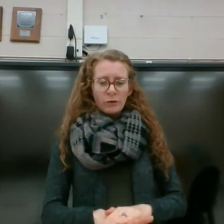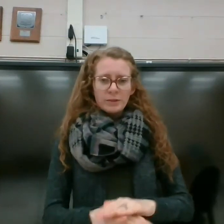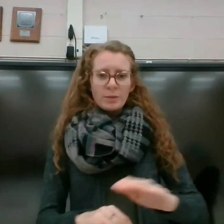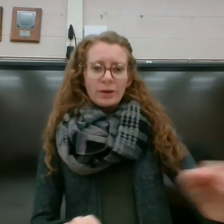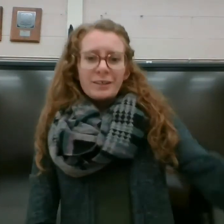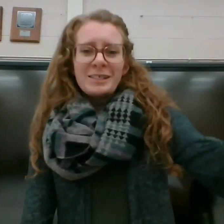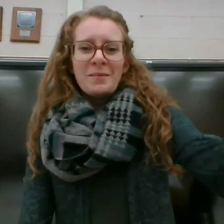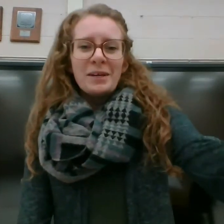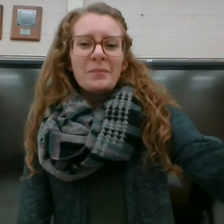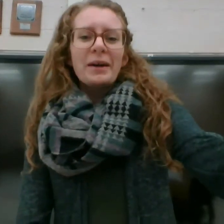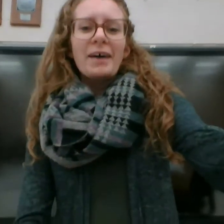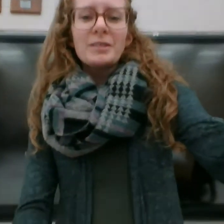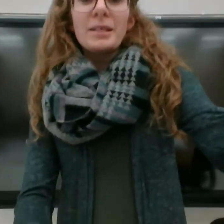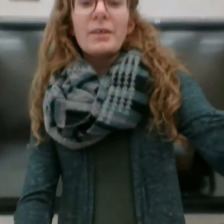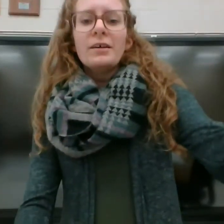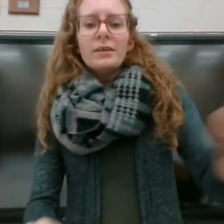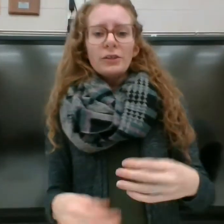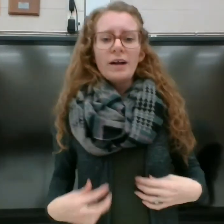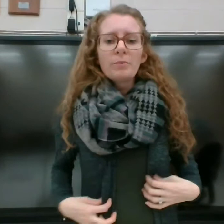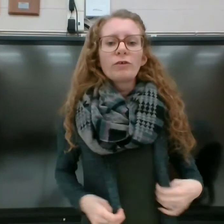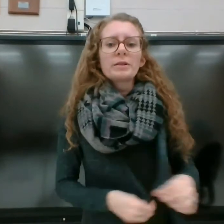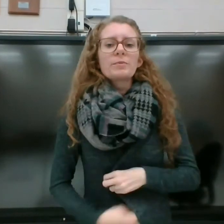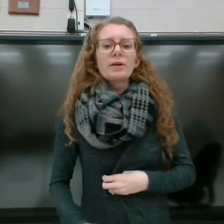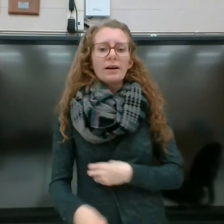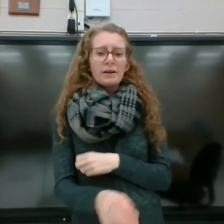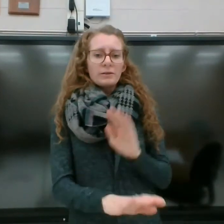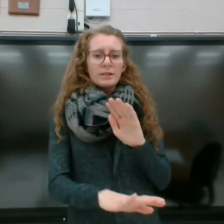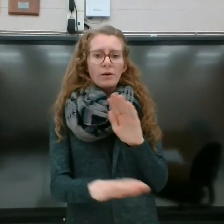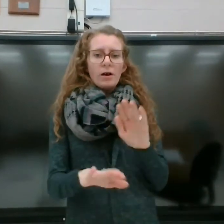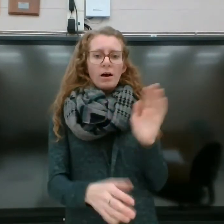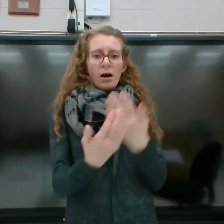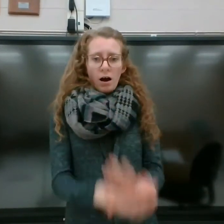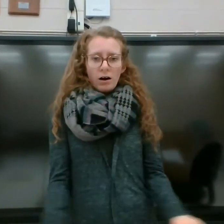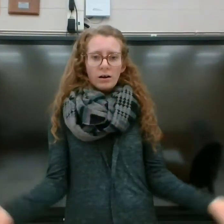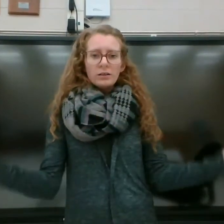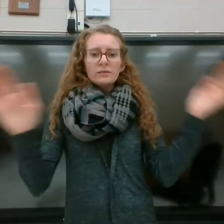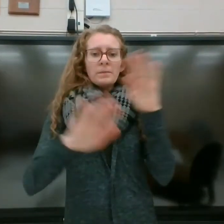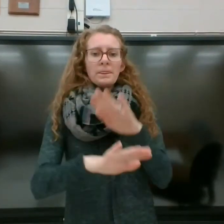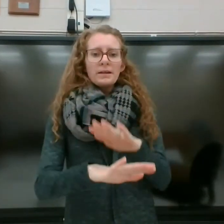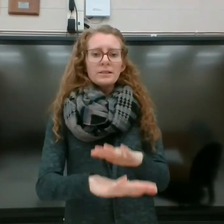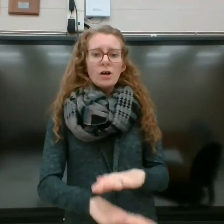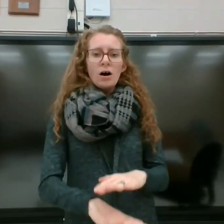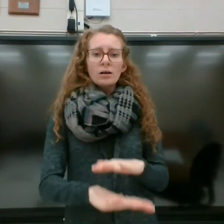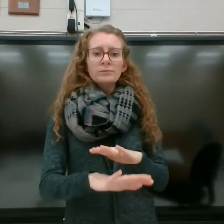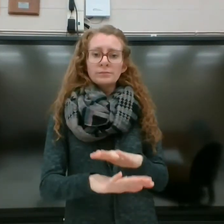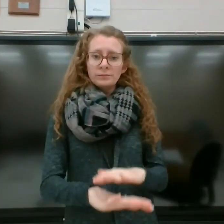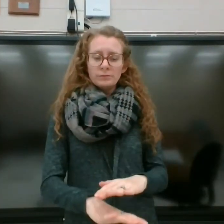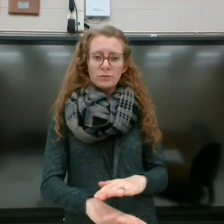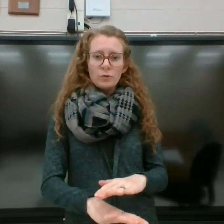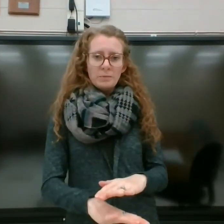performing CPR on somebody, but obviously not performing CPR on anyone. So, all is calm, two pumps